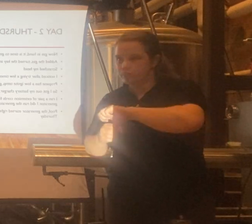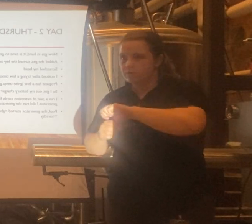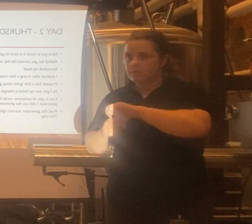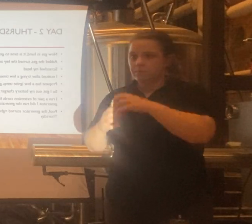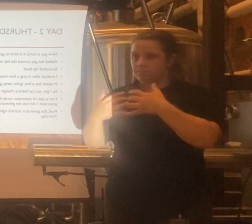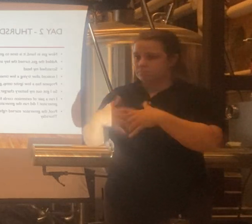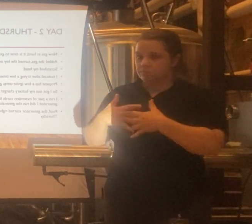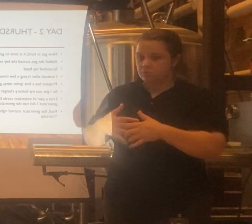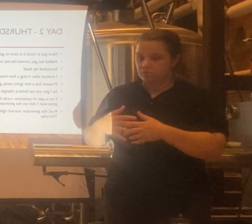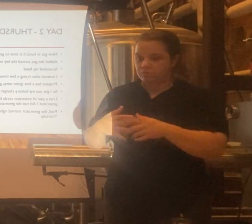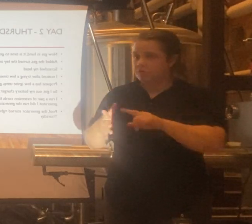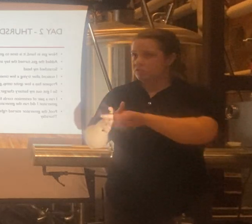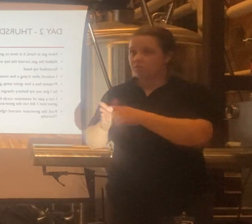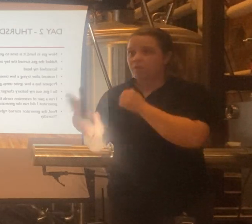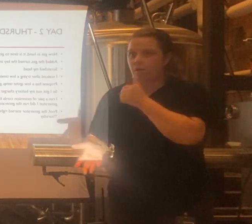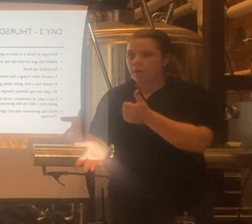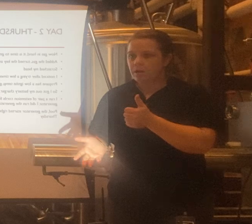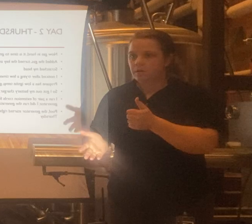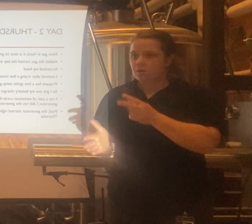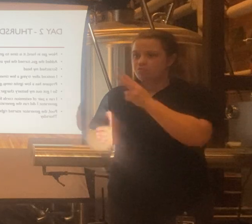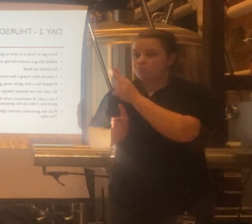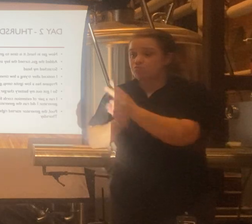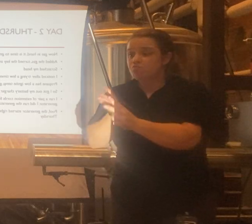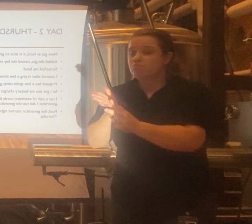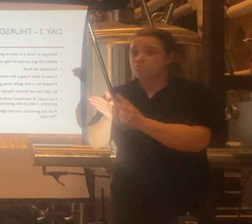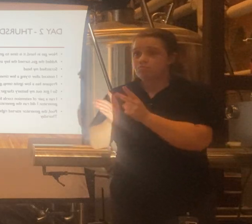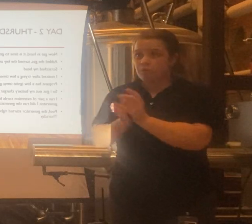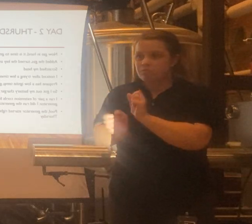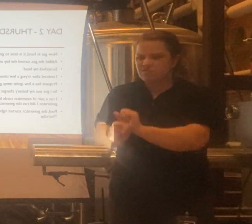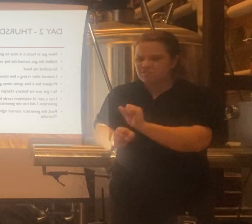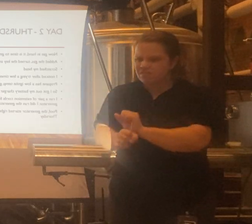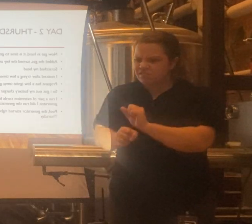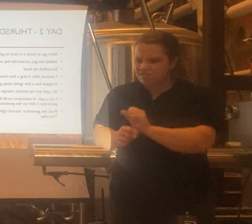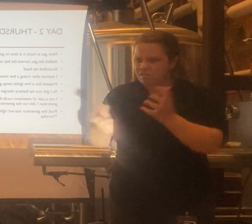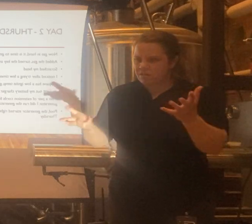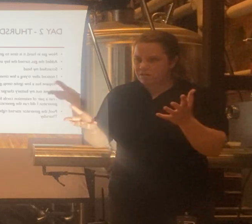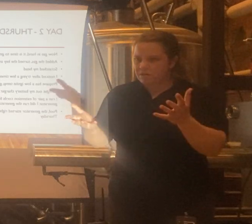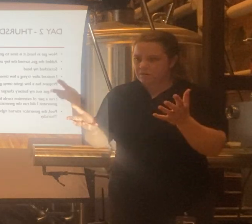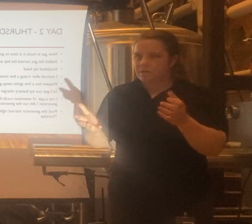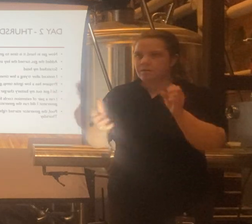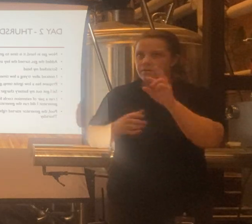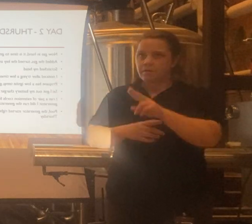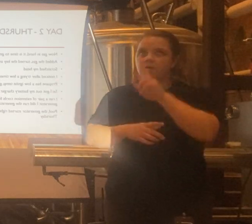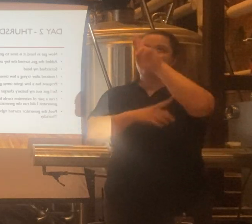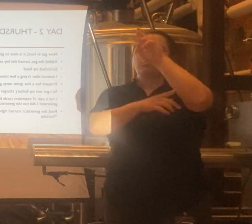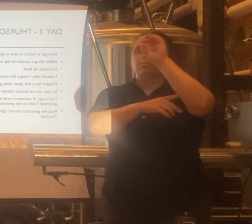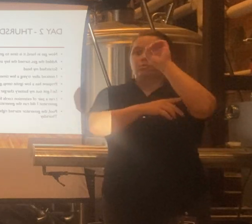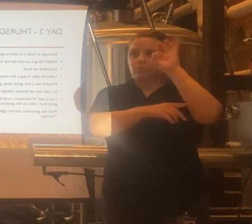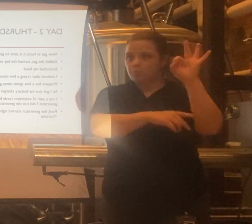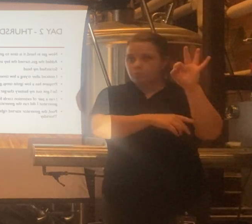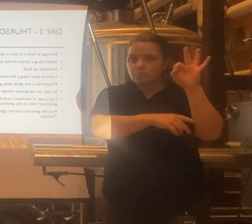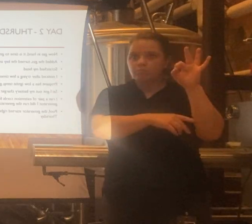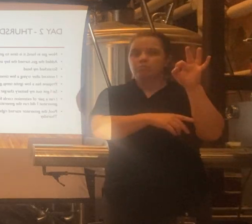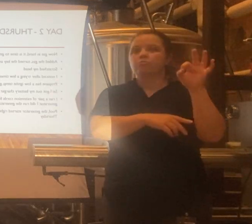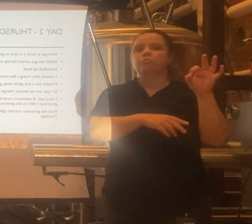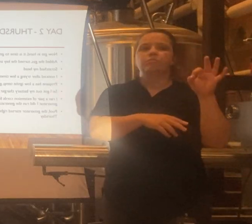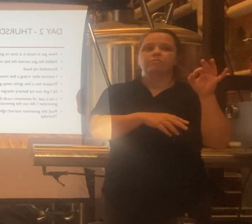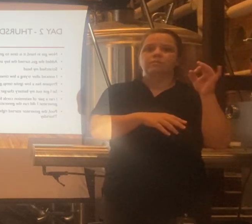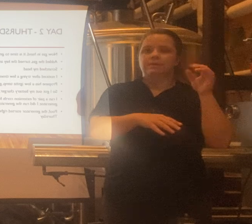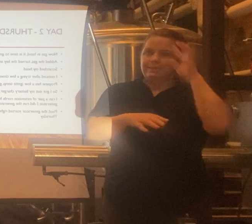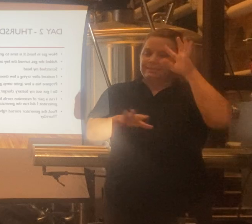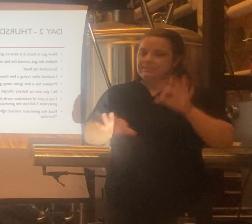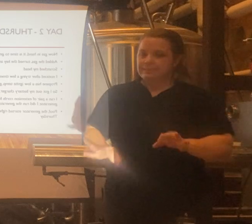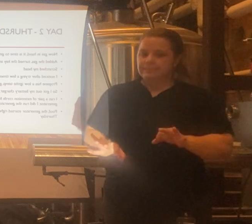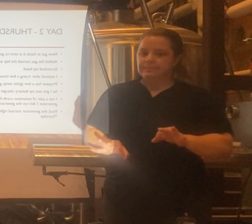just puzzled. I was frustrated. 2 hours I spent on this, 2 hours. I decided to go on the roof, start checking the roof out because we got hit pretty hard.